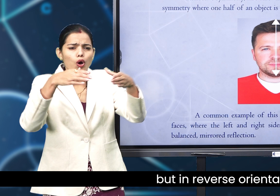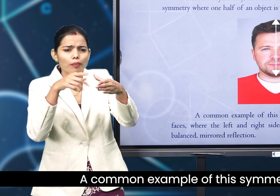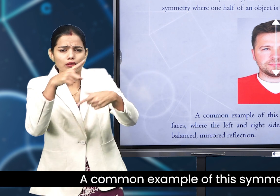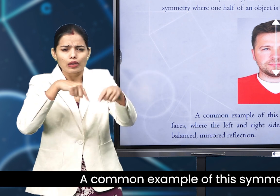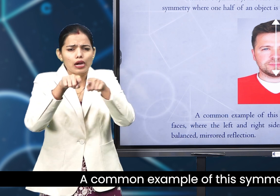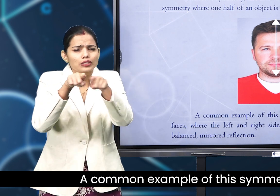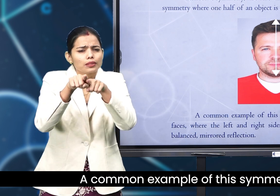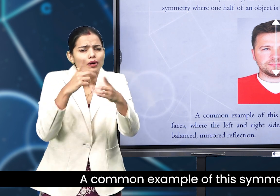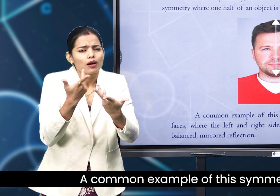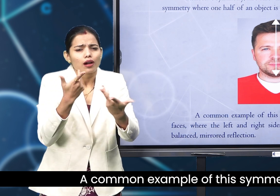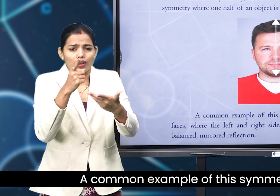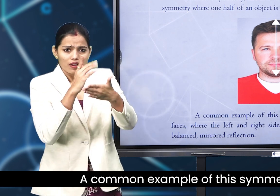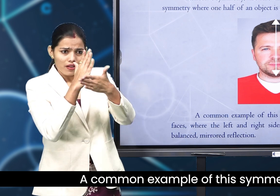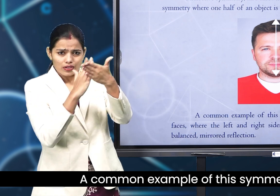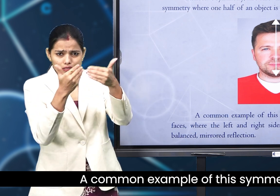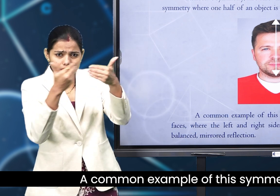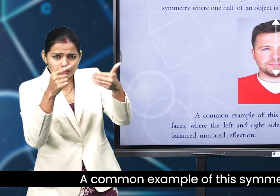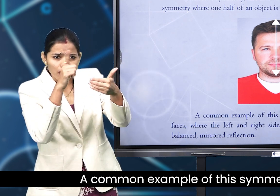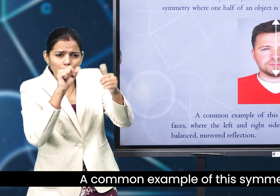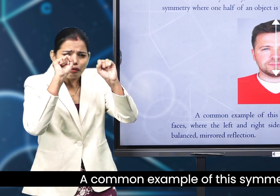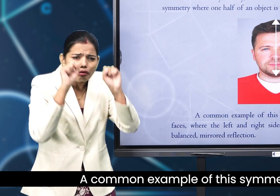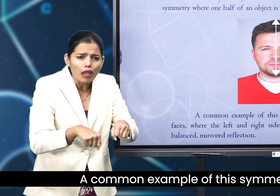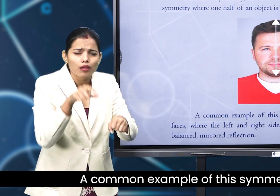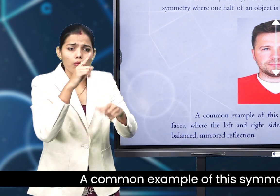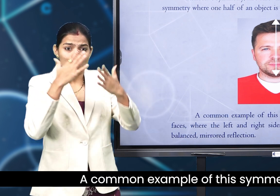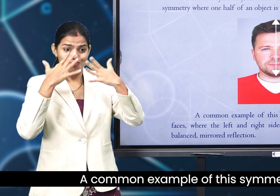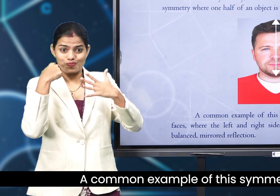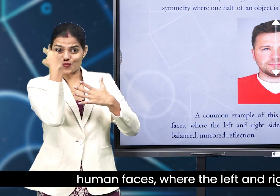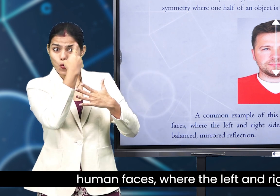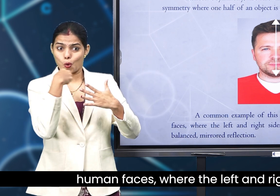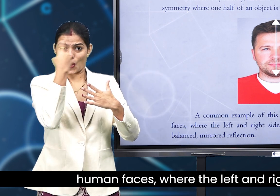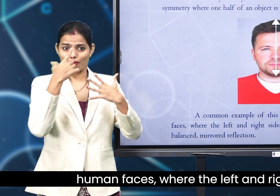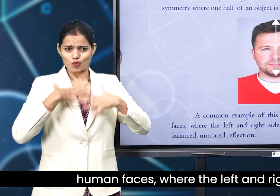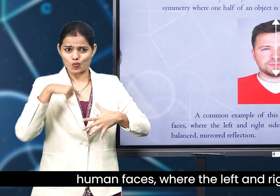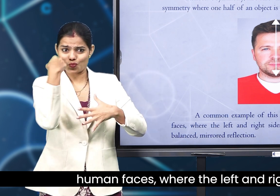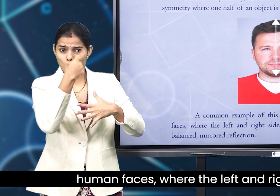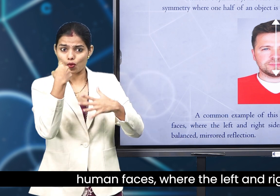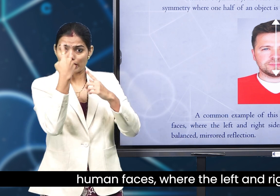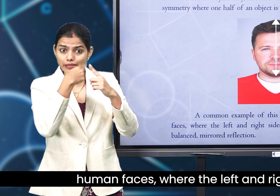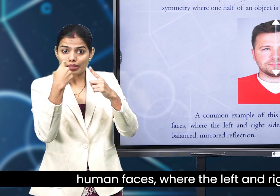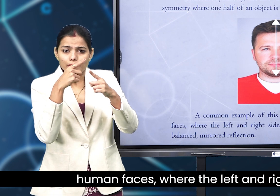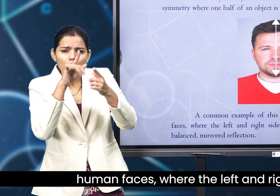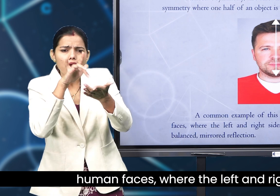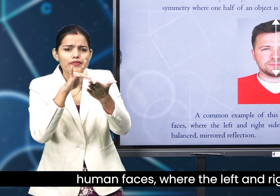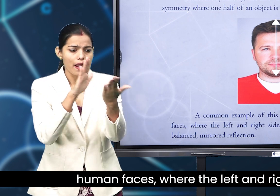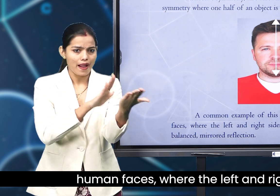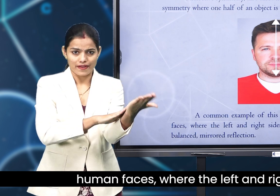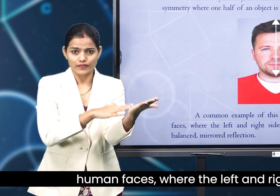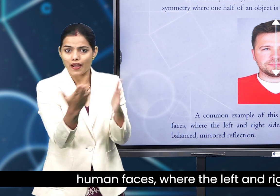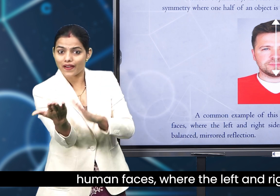A common example of this symmetry can be seen in human faces, where the left and right sides